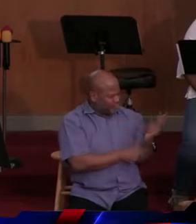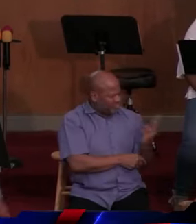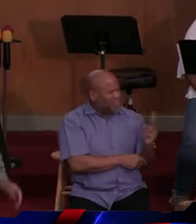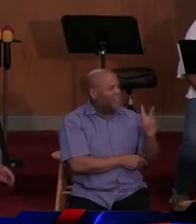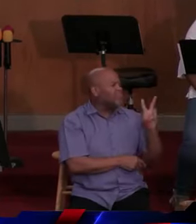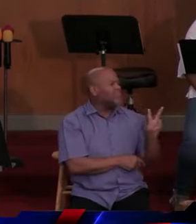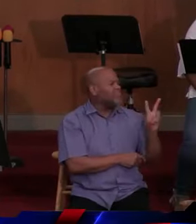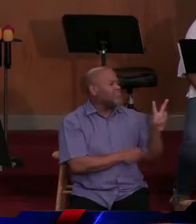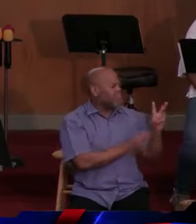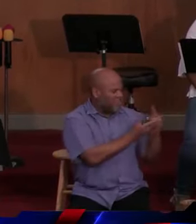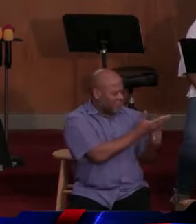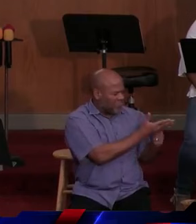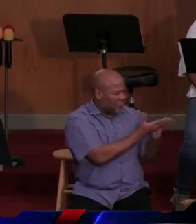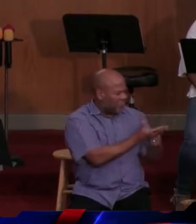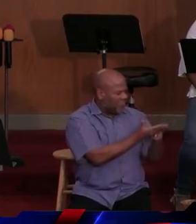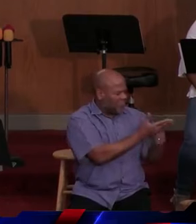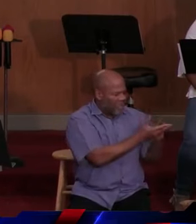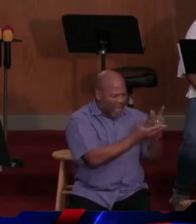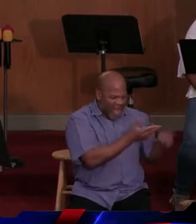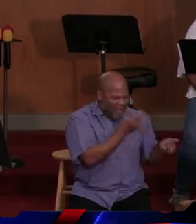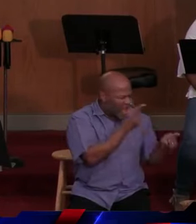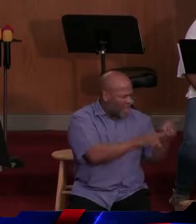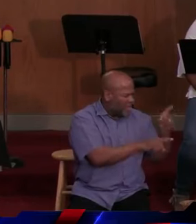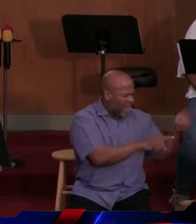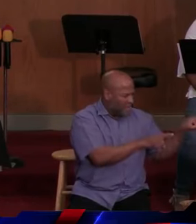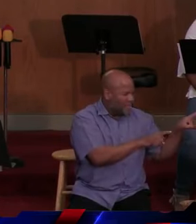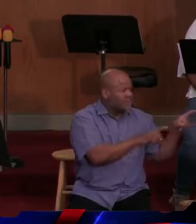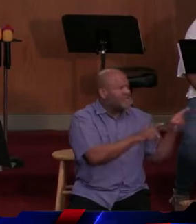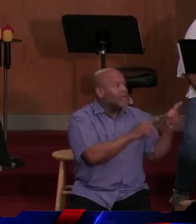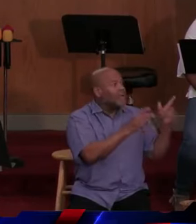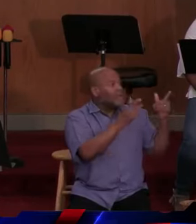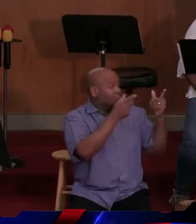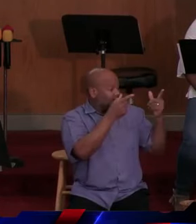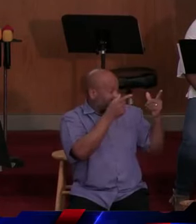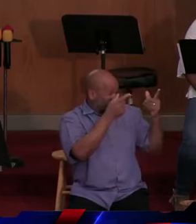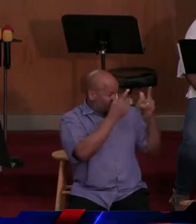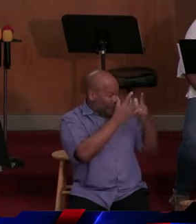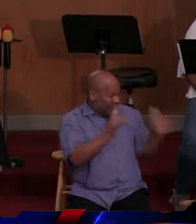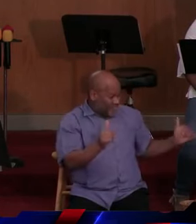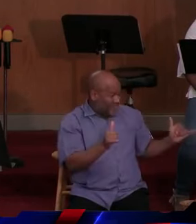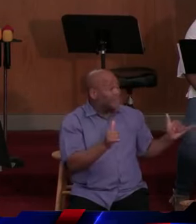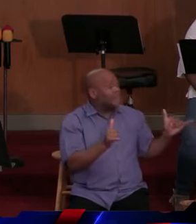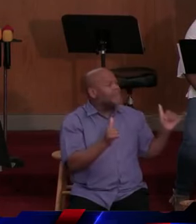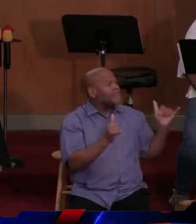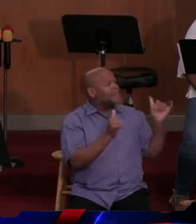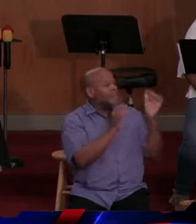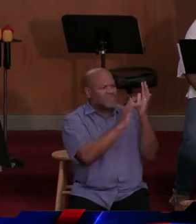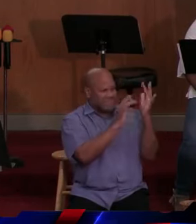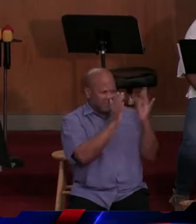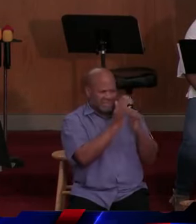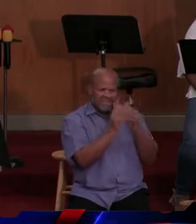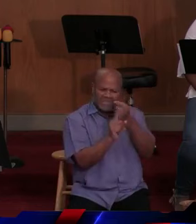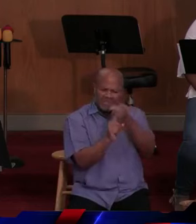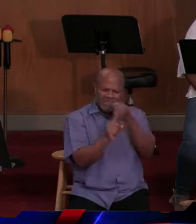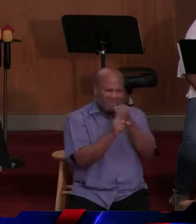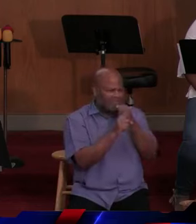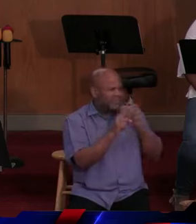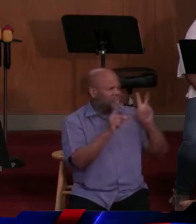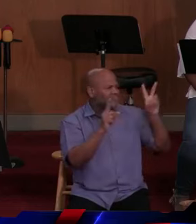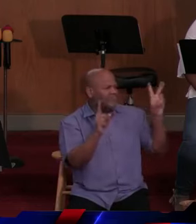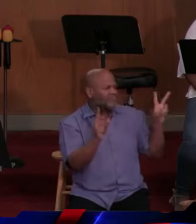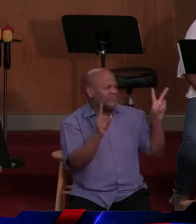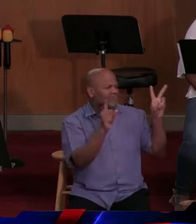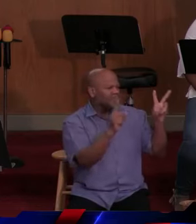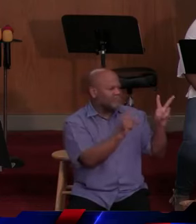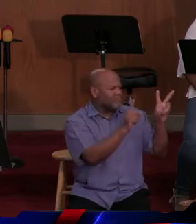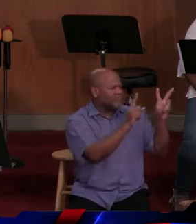to pass, while they communed together and reasoned, Jesus himself drew near